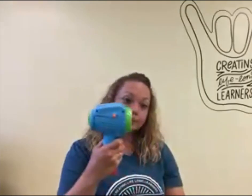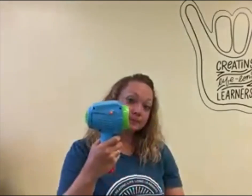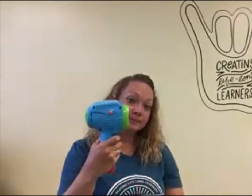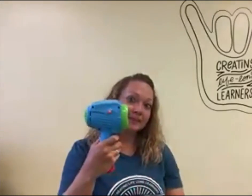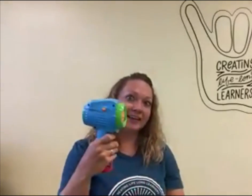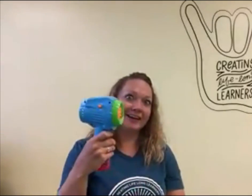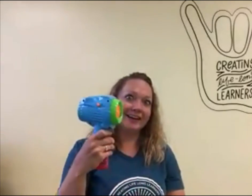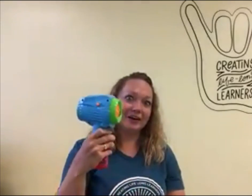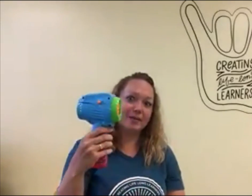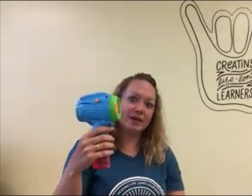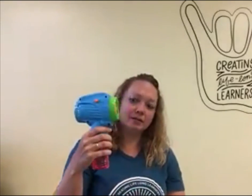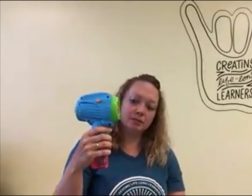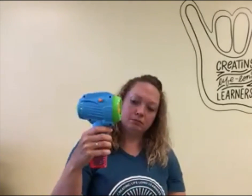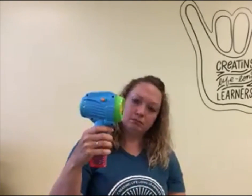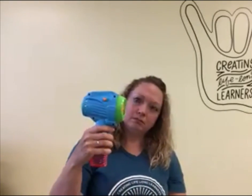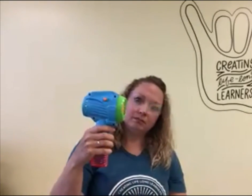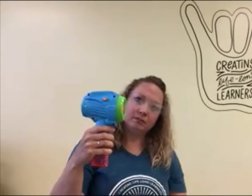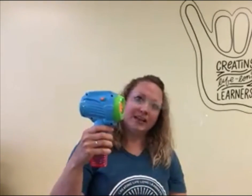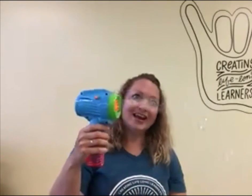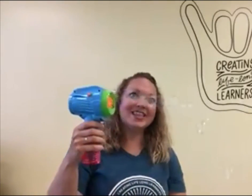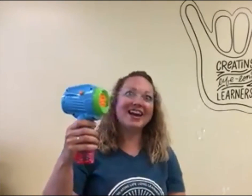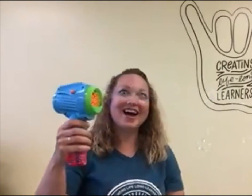They're coming. There they are, ready?